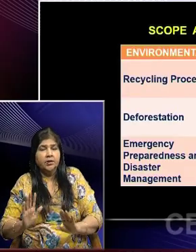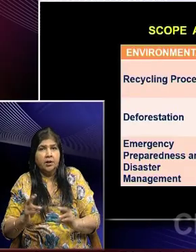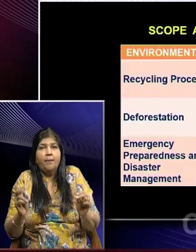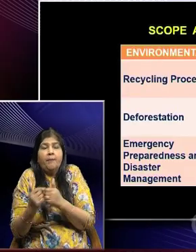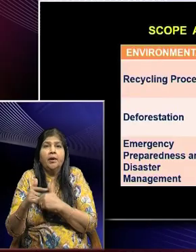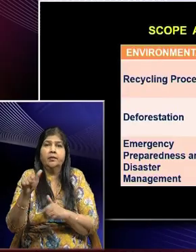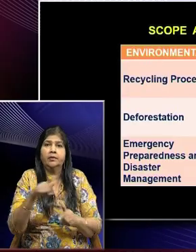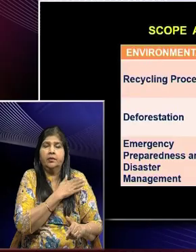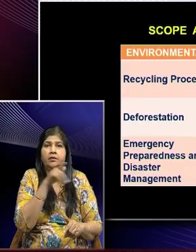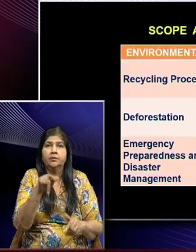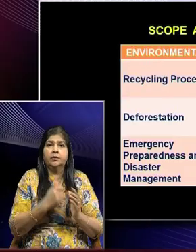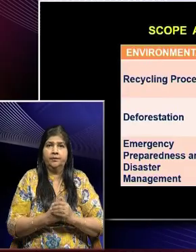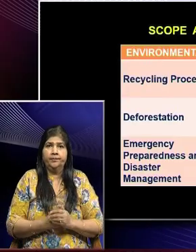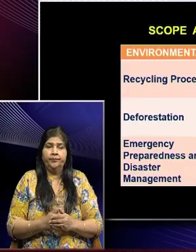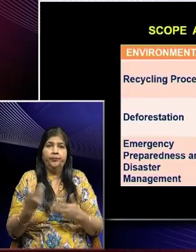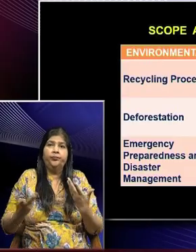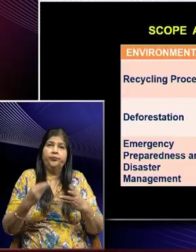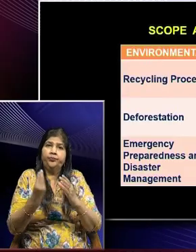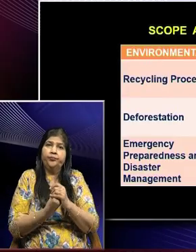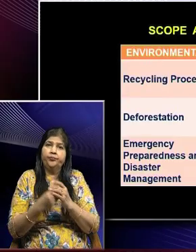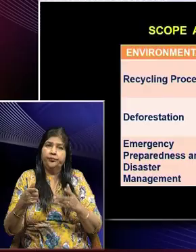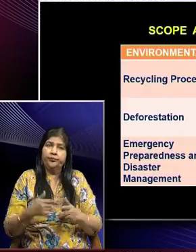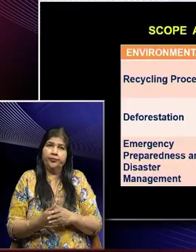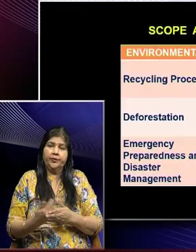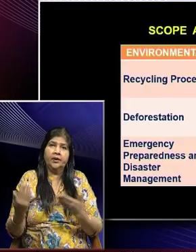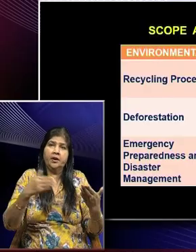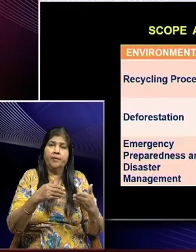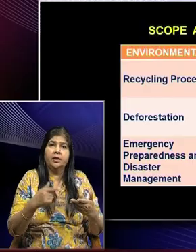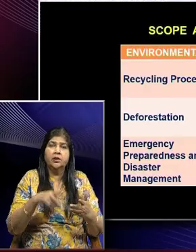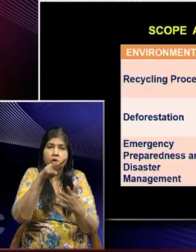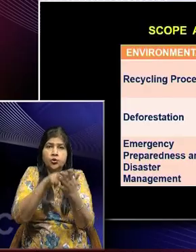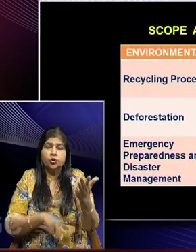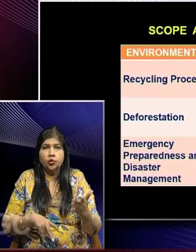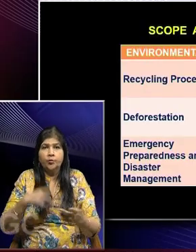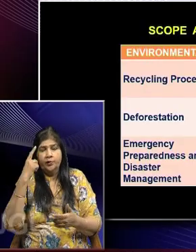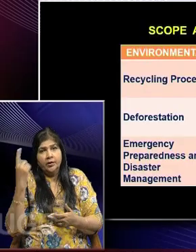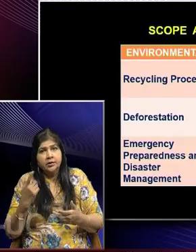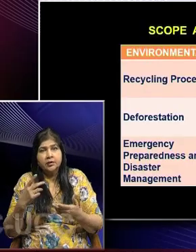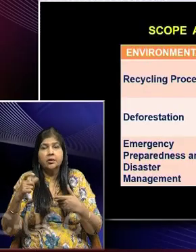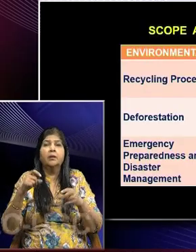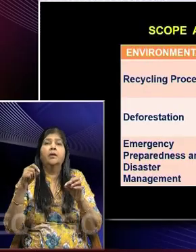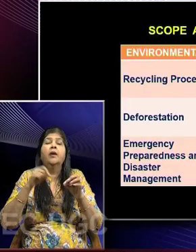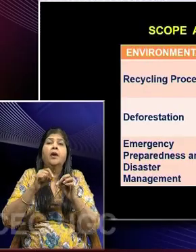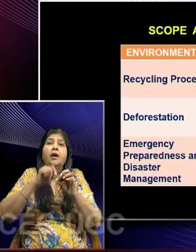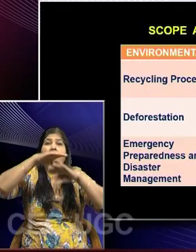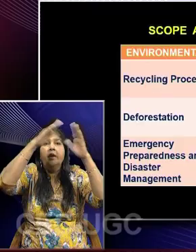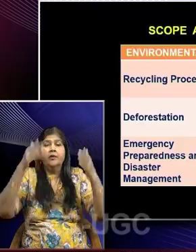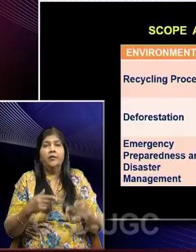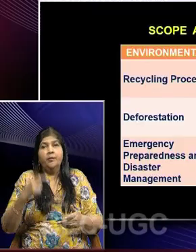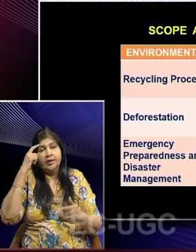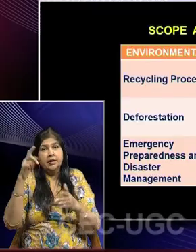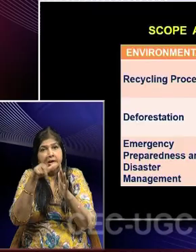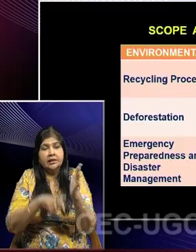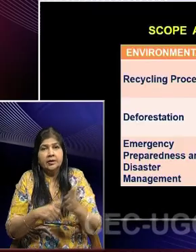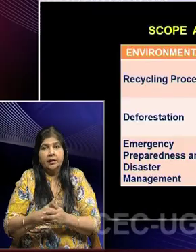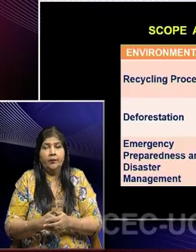that. So all that is coming under the scope and concerns of environmental concern.